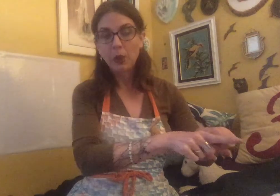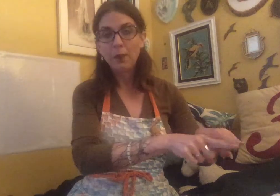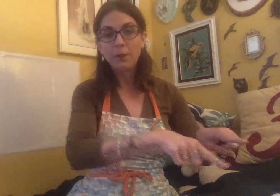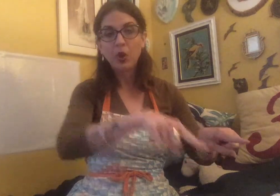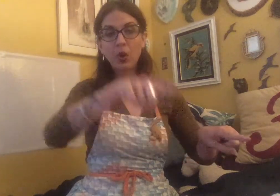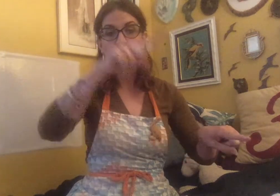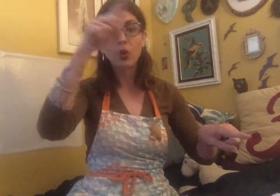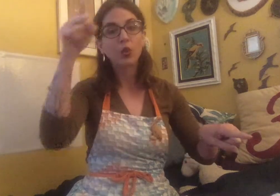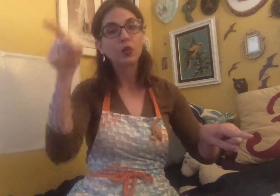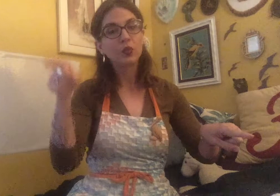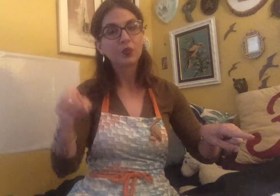Pole.